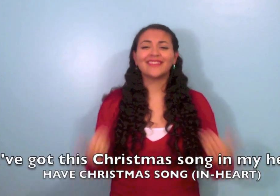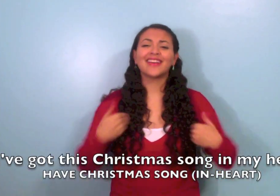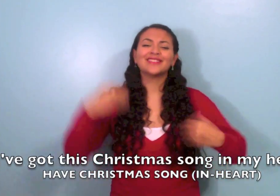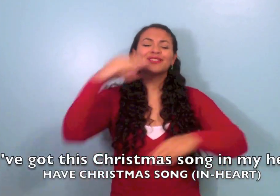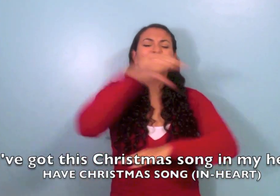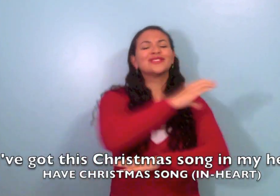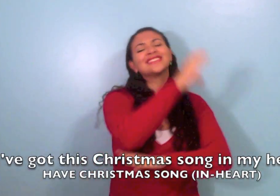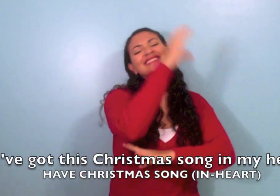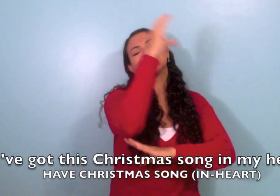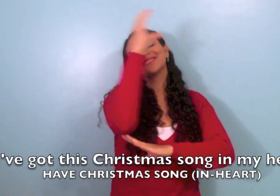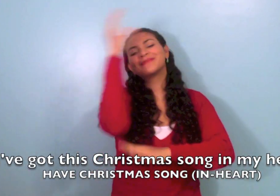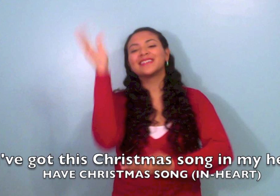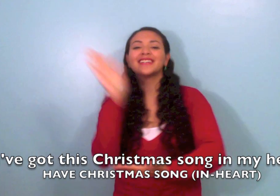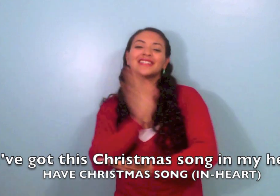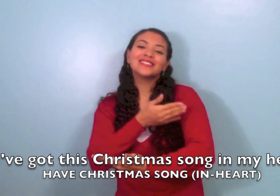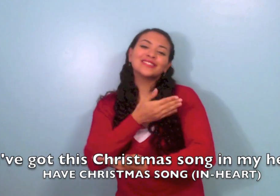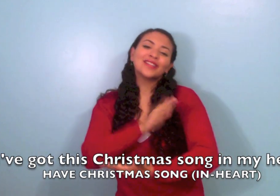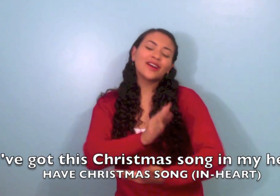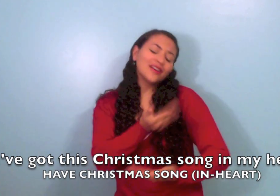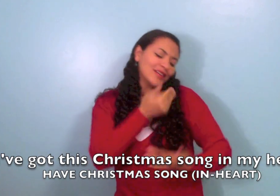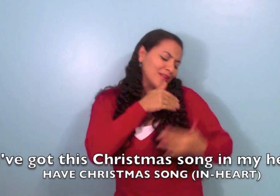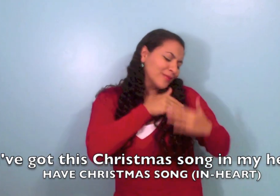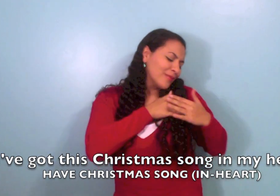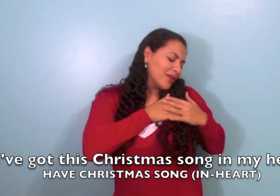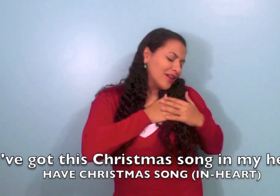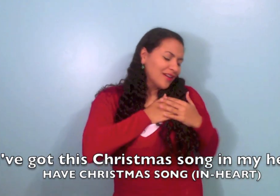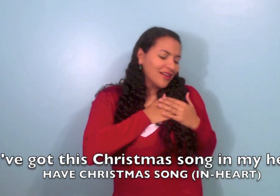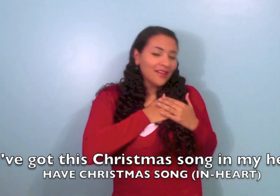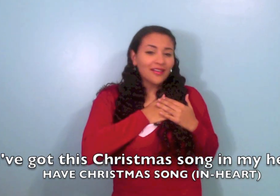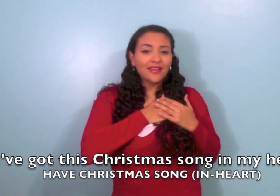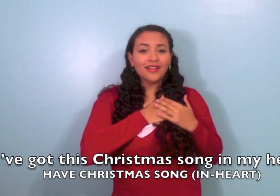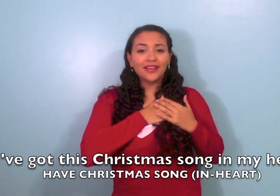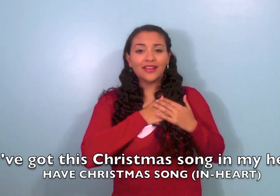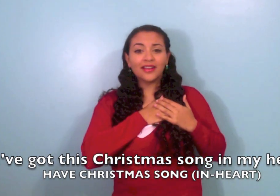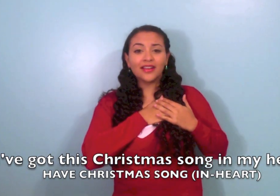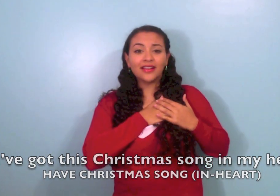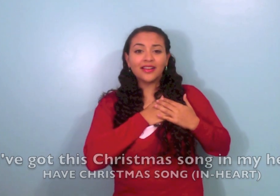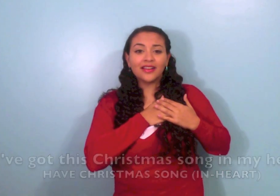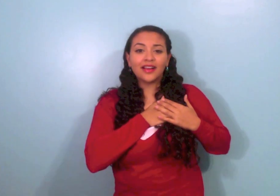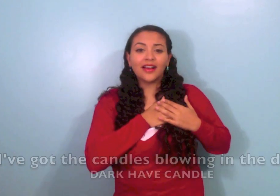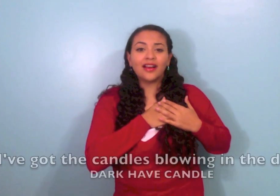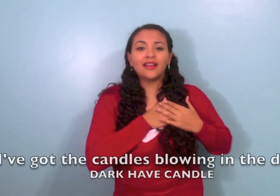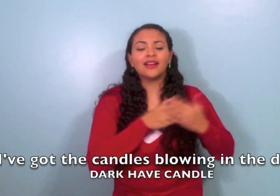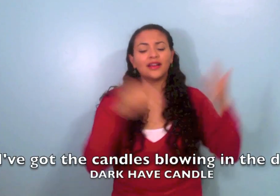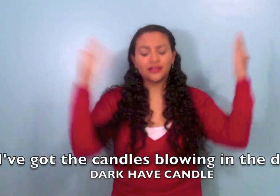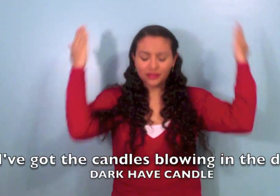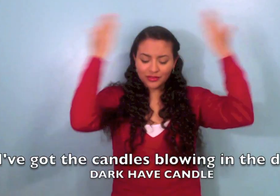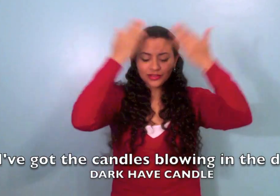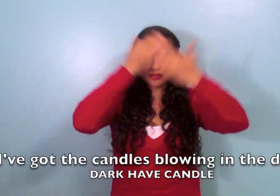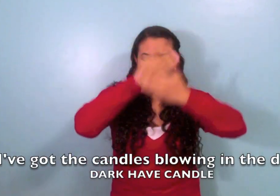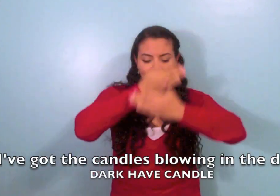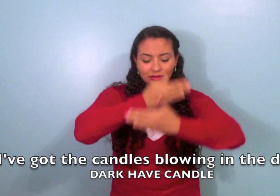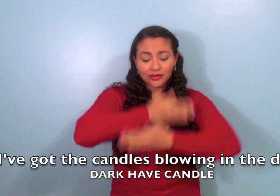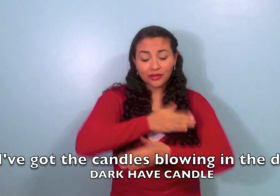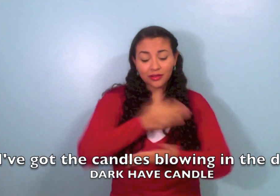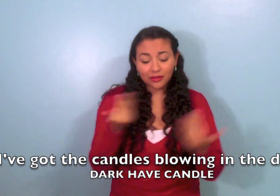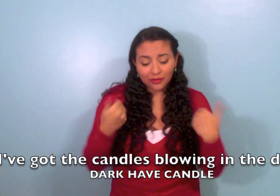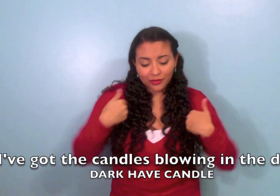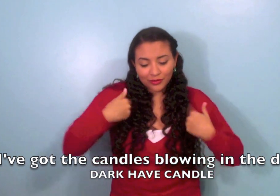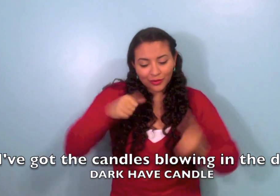this Christmas song in my heart. I've got the candles glowing